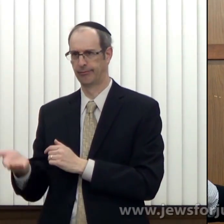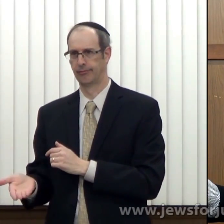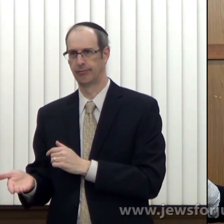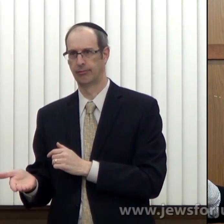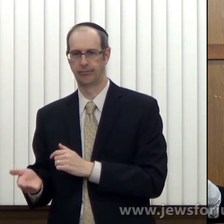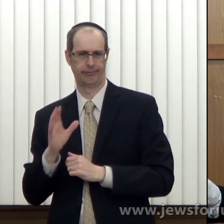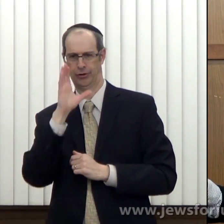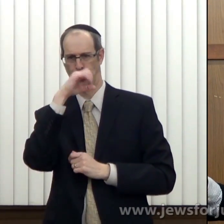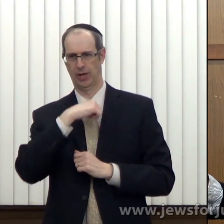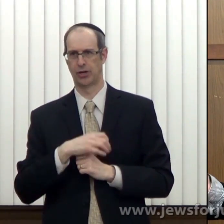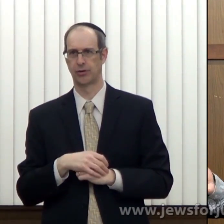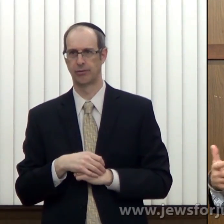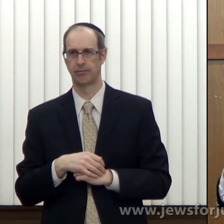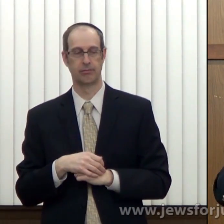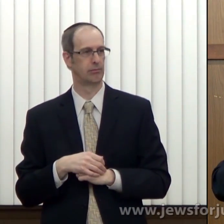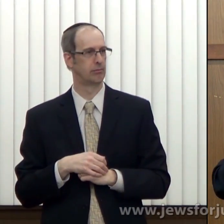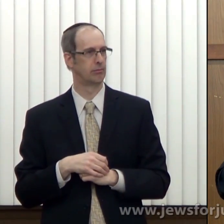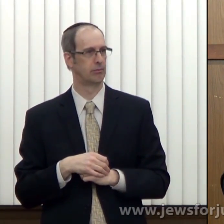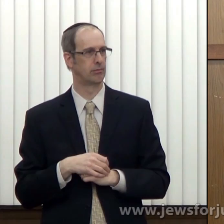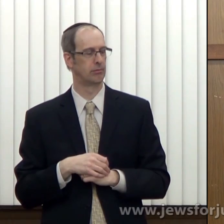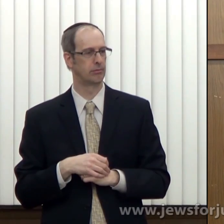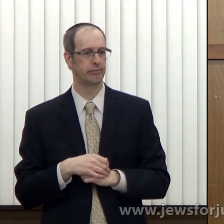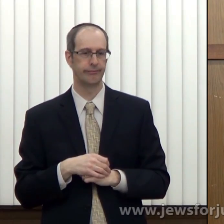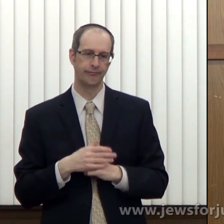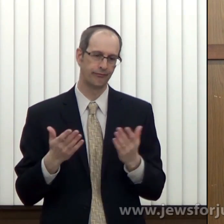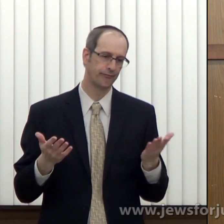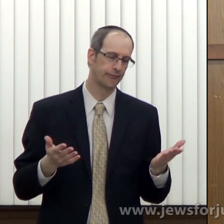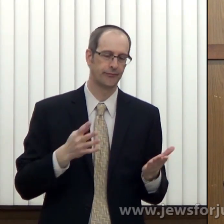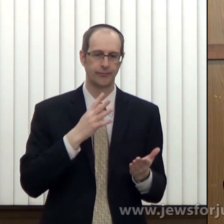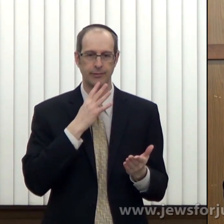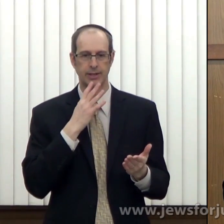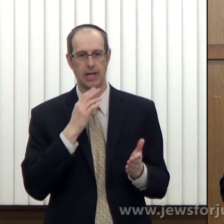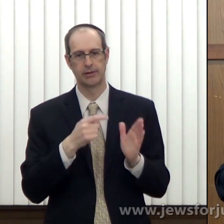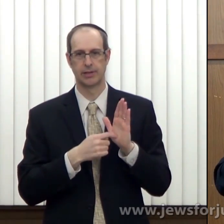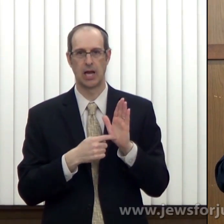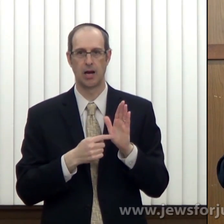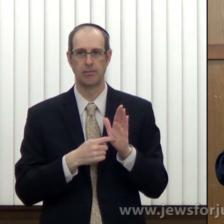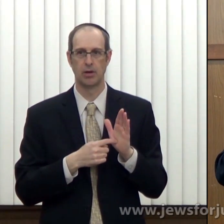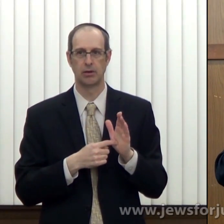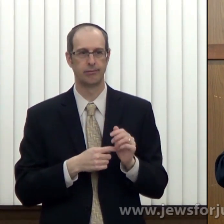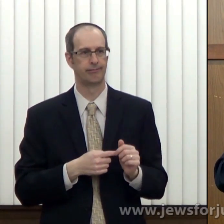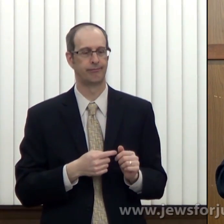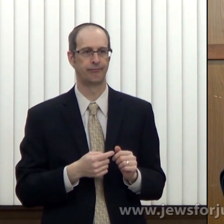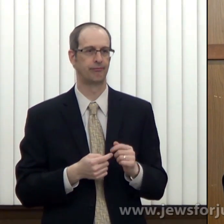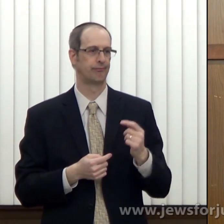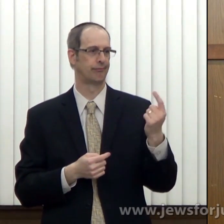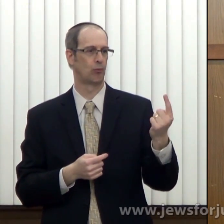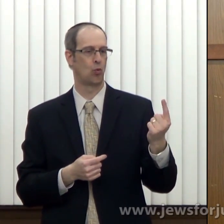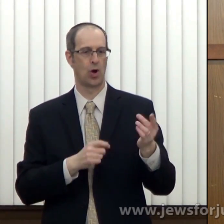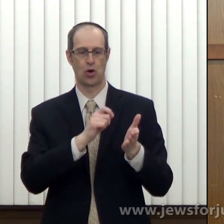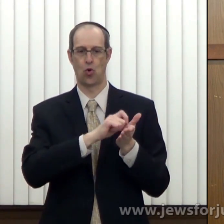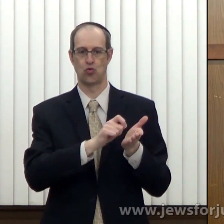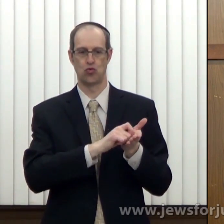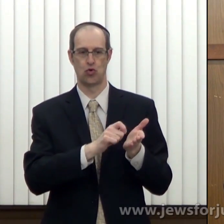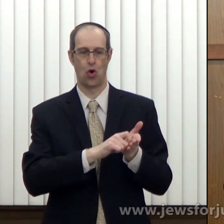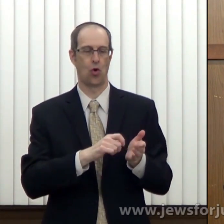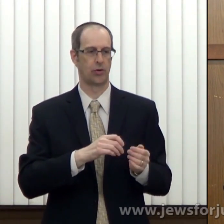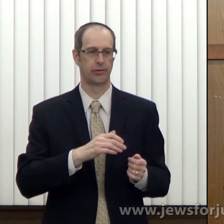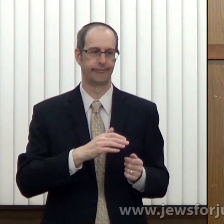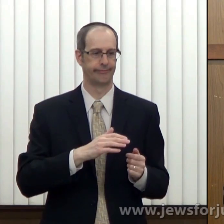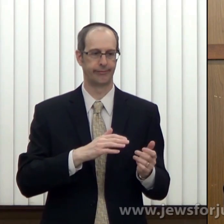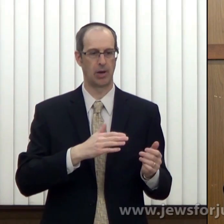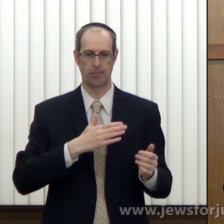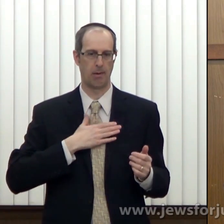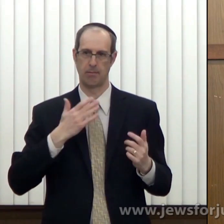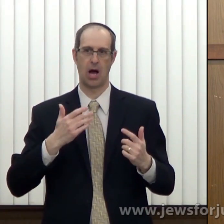very strange. Because let's say, for example, someone wrote my biography, right?